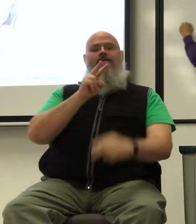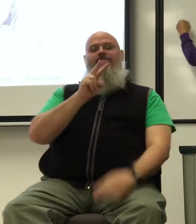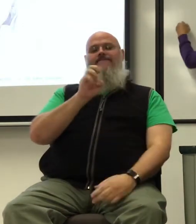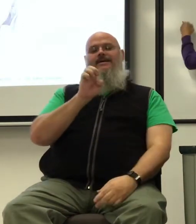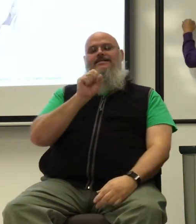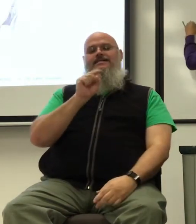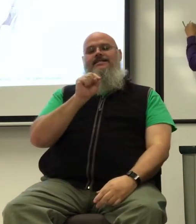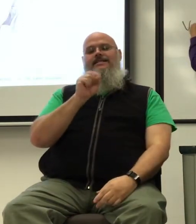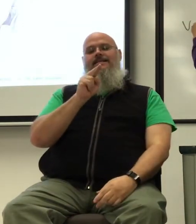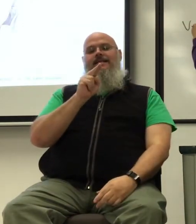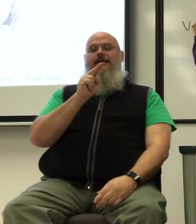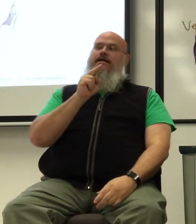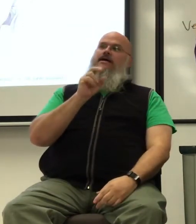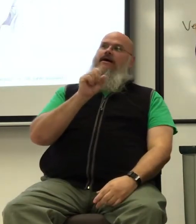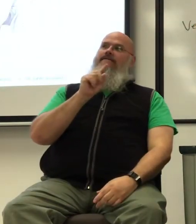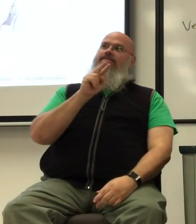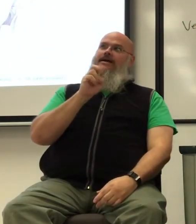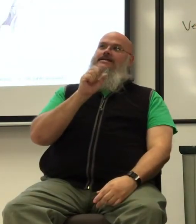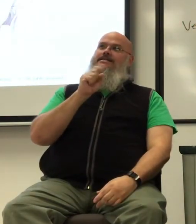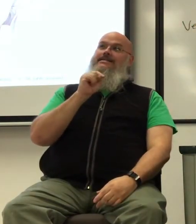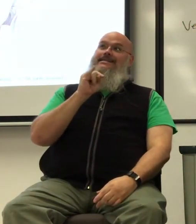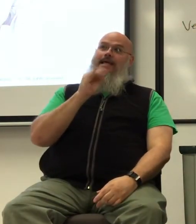ligament.